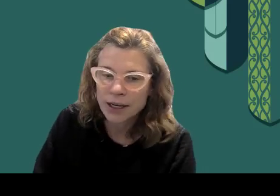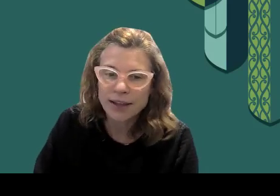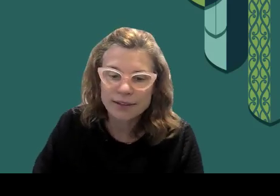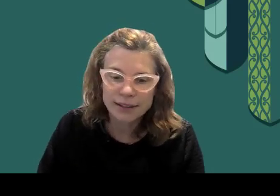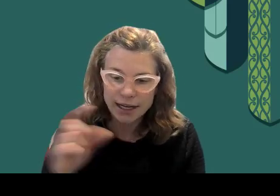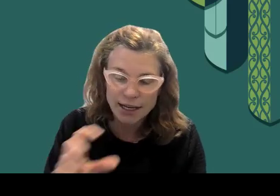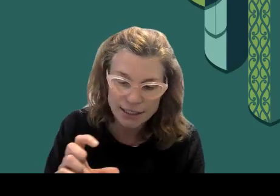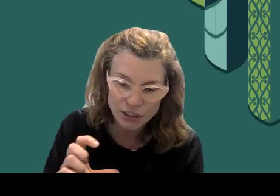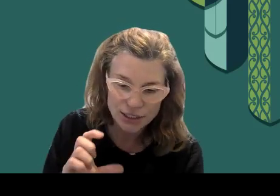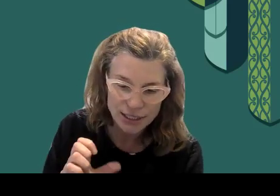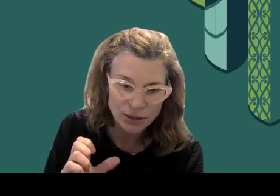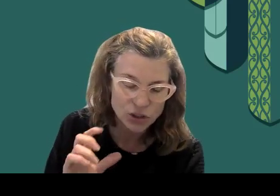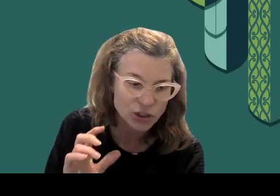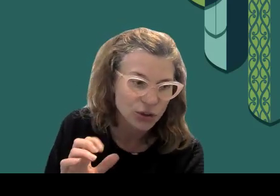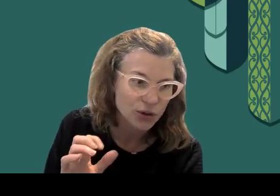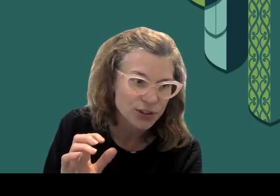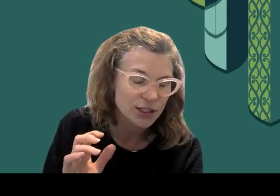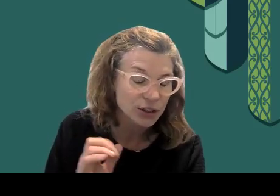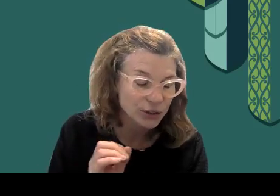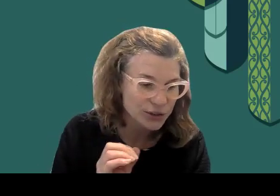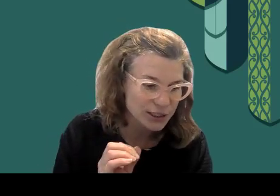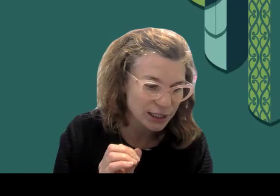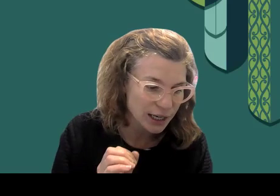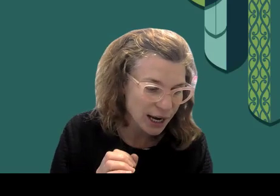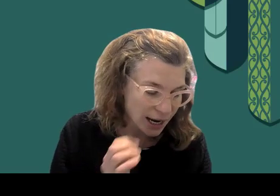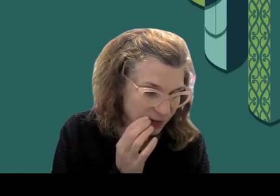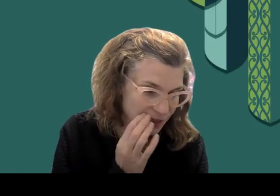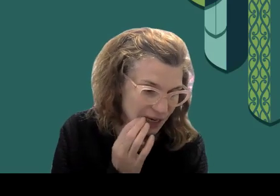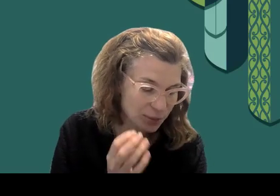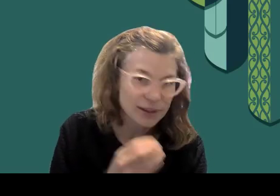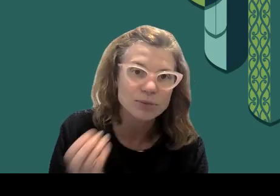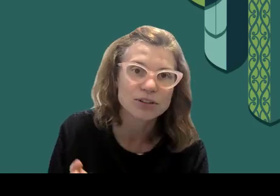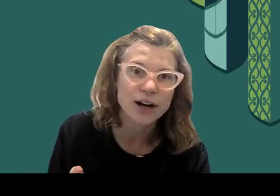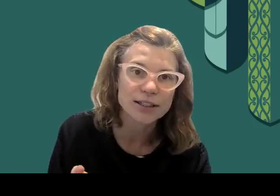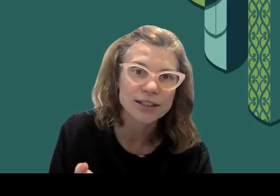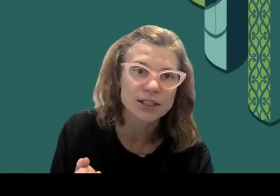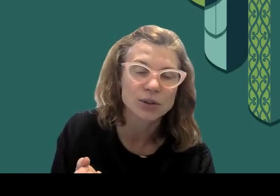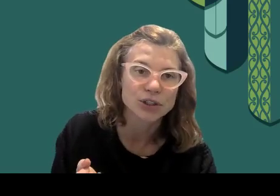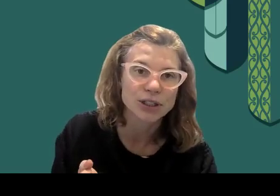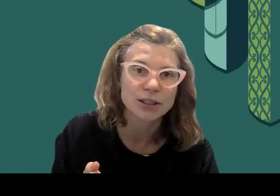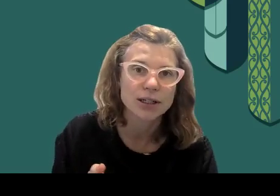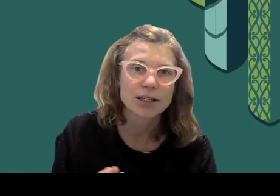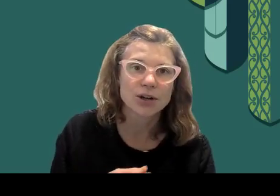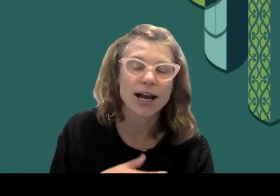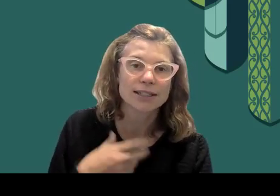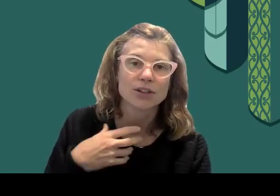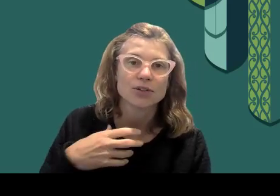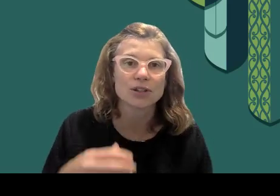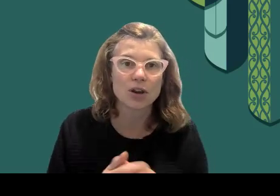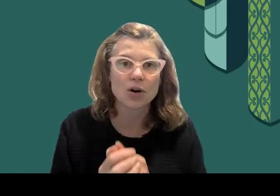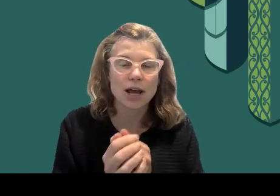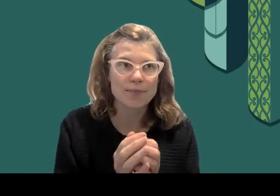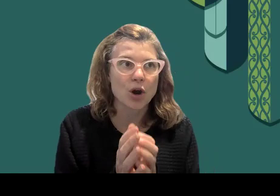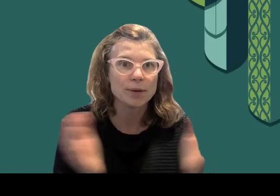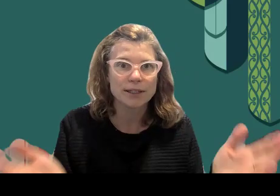situation. And then the last stage is C, which is curiosity, and that's helping them to find the solution. So asking